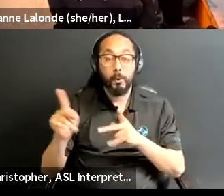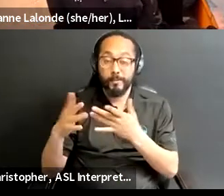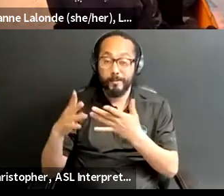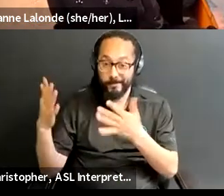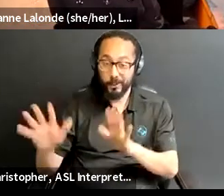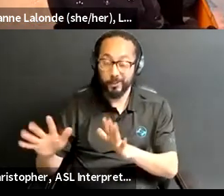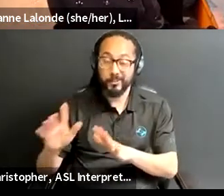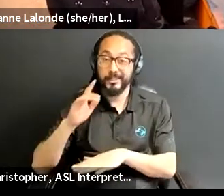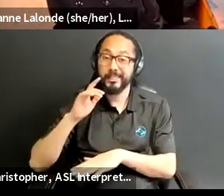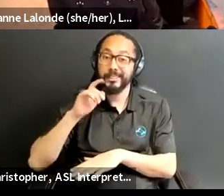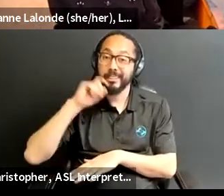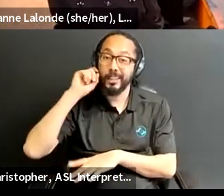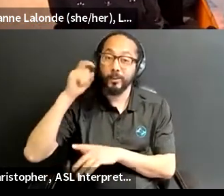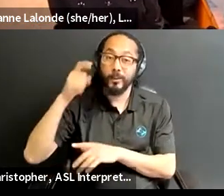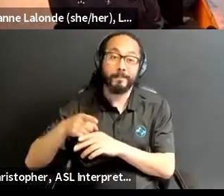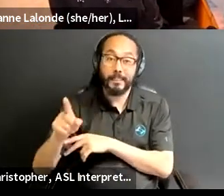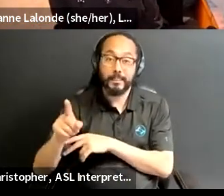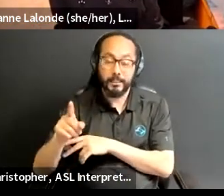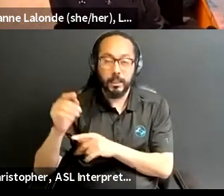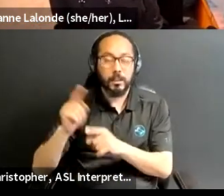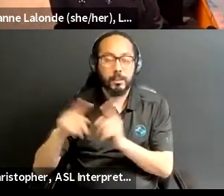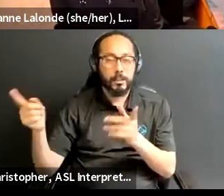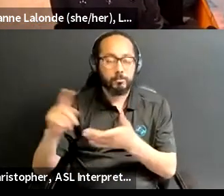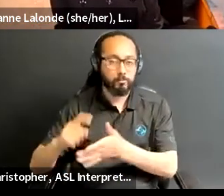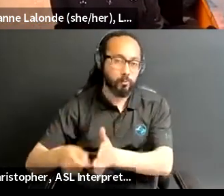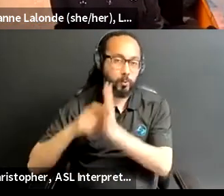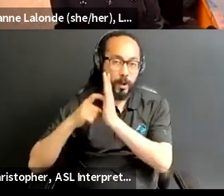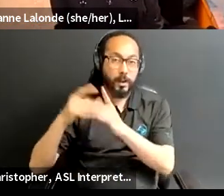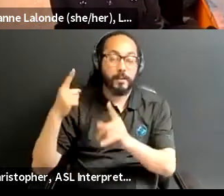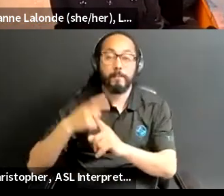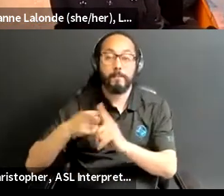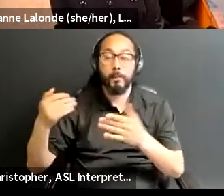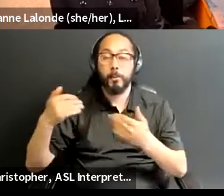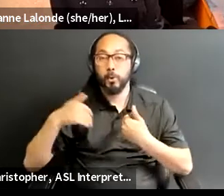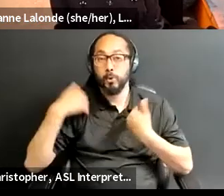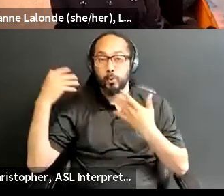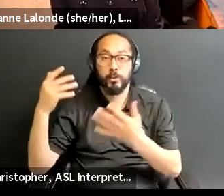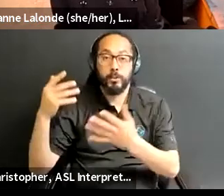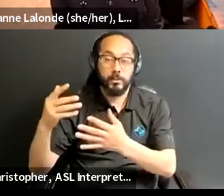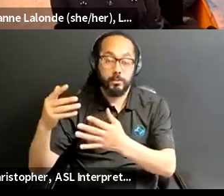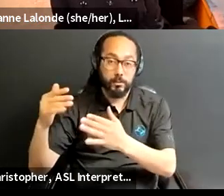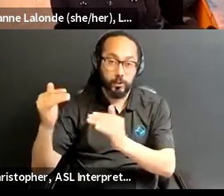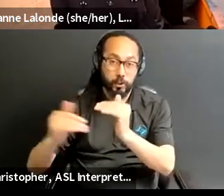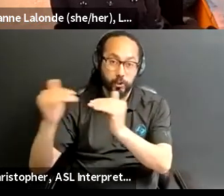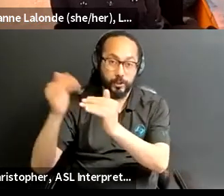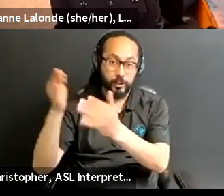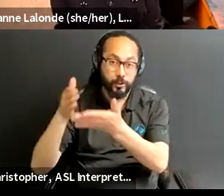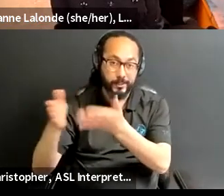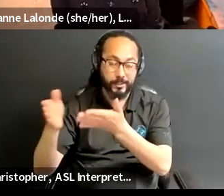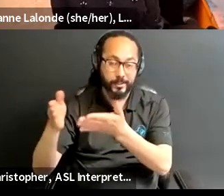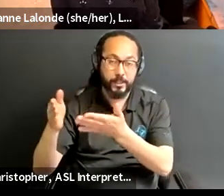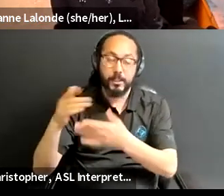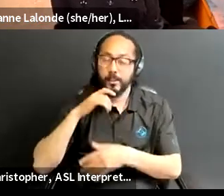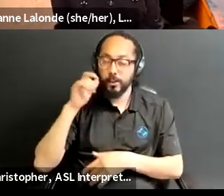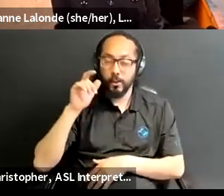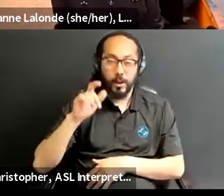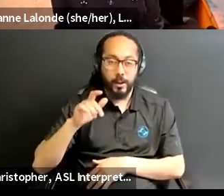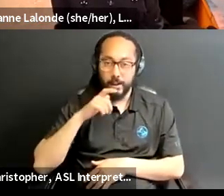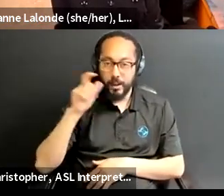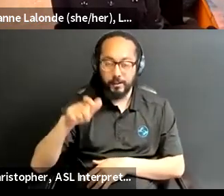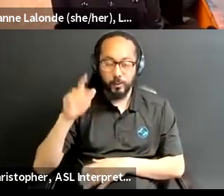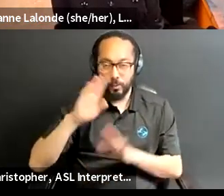clients are mandatory clients. So they're referred from youth justice. So we don't have to worry about that attrition or drop off. And even still,